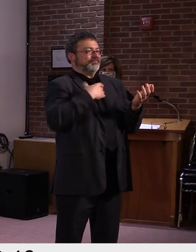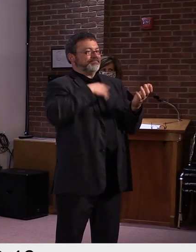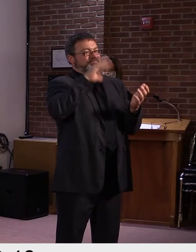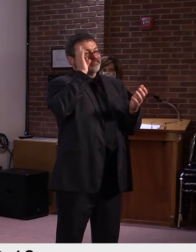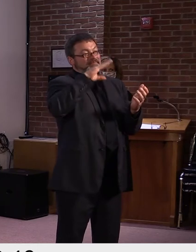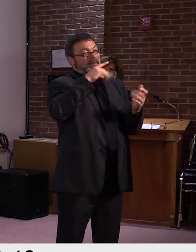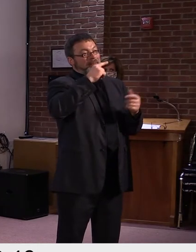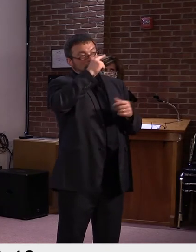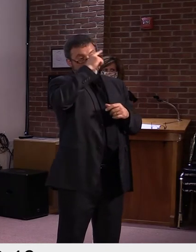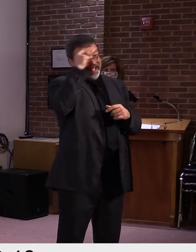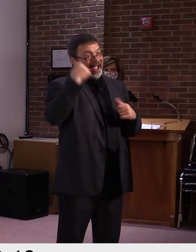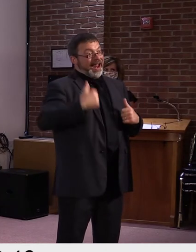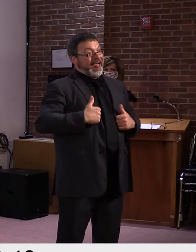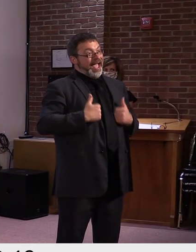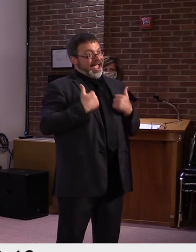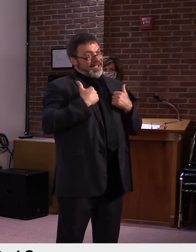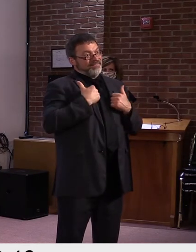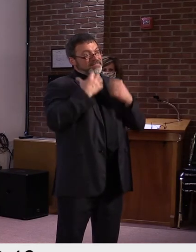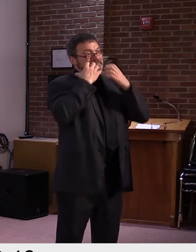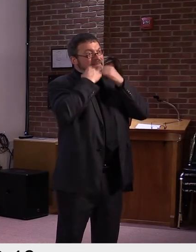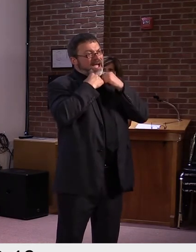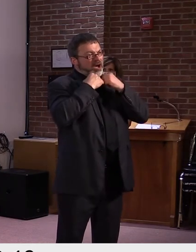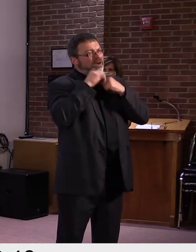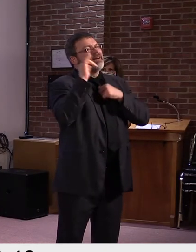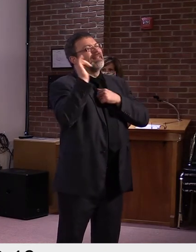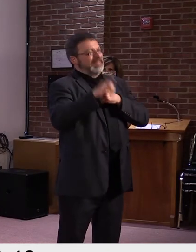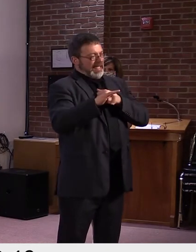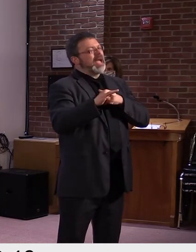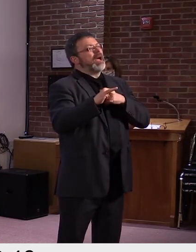rather than censoring it.